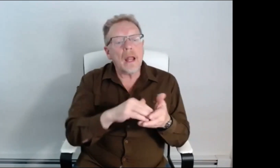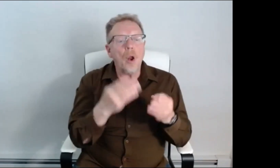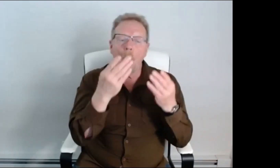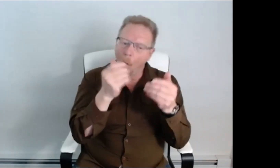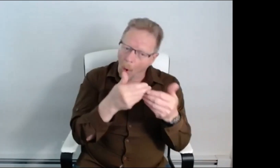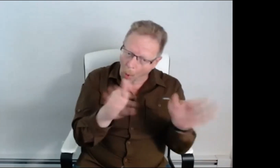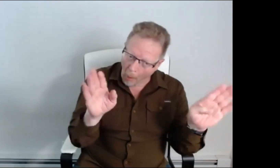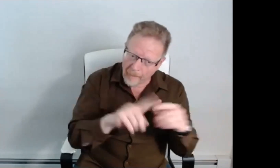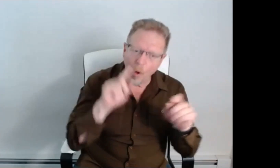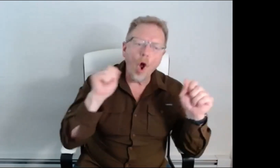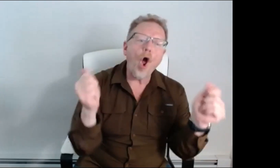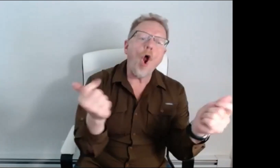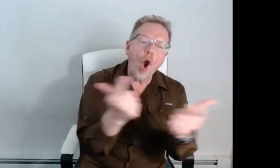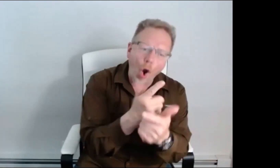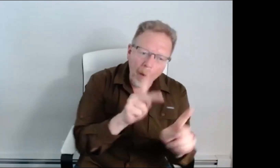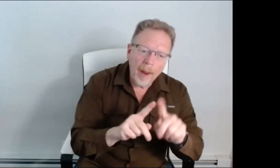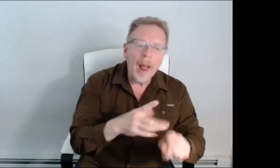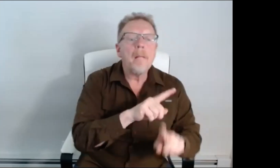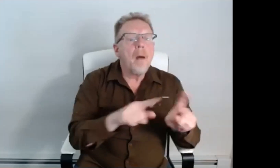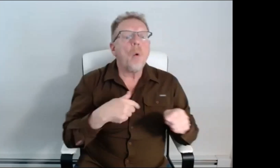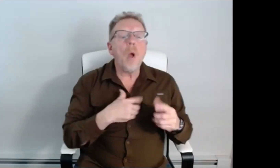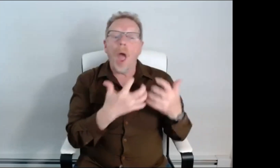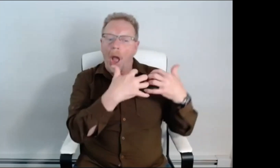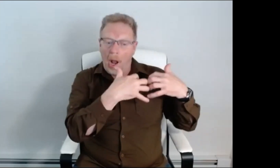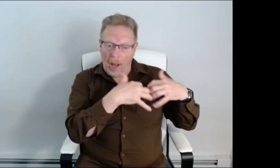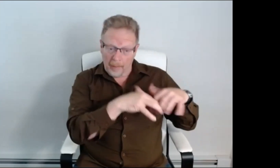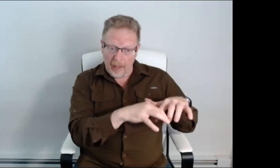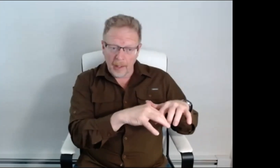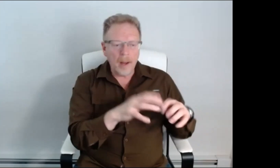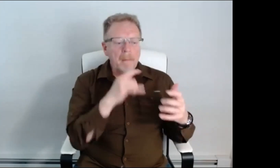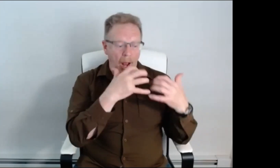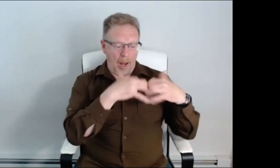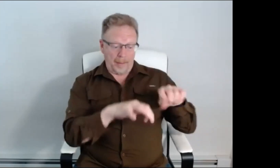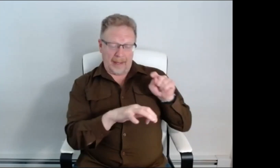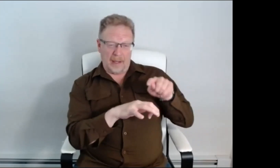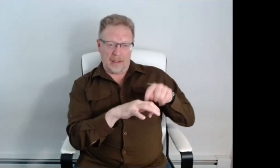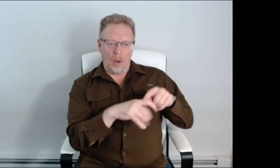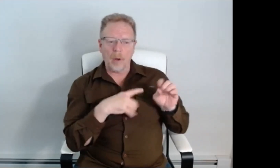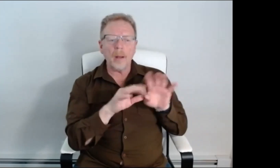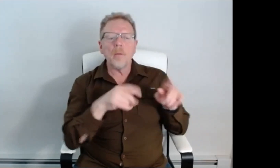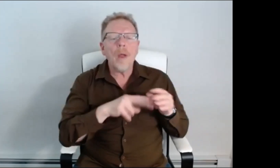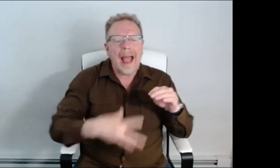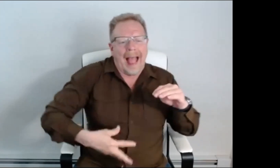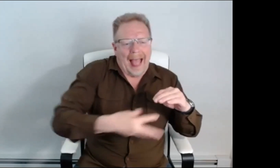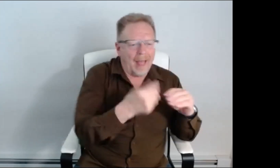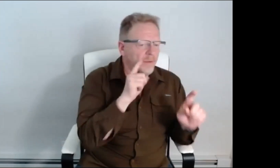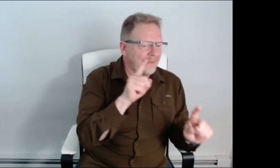but we are accommodating, but just by accommodations, we're just having for the deaf and hard of hearing, and any